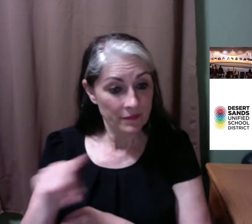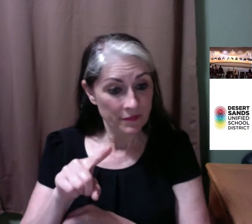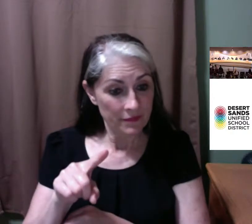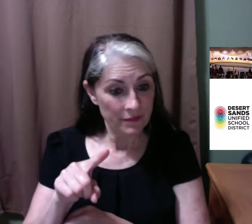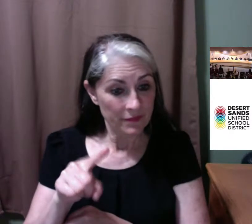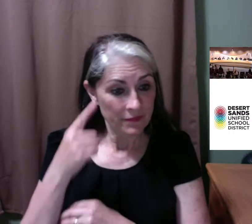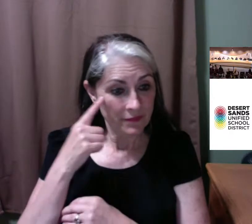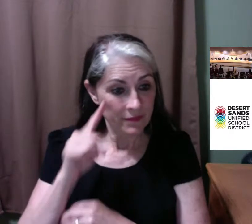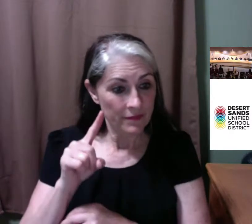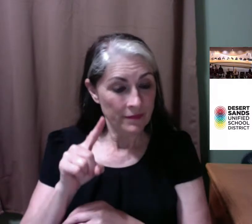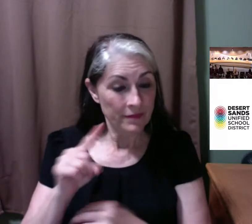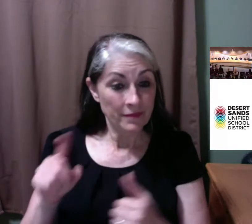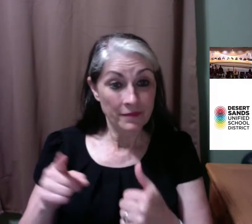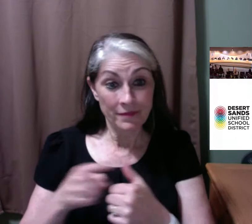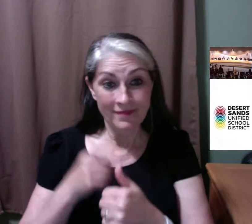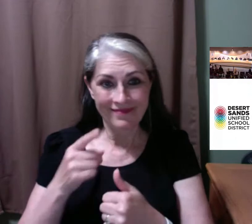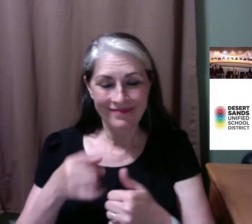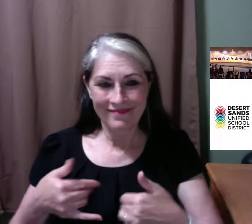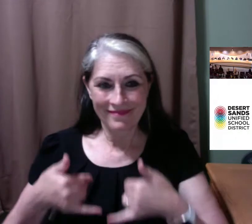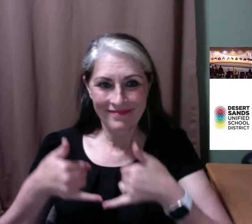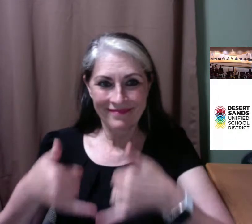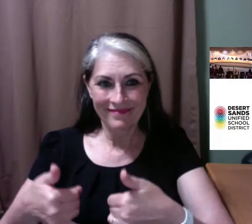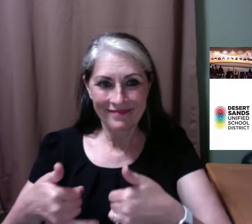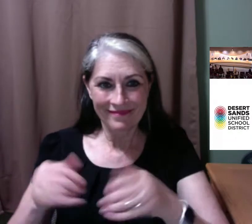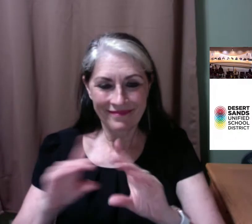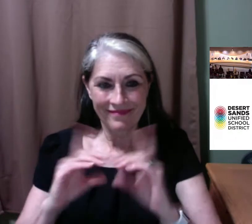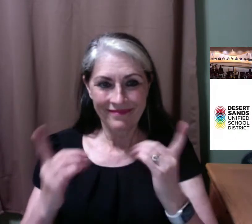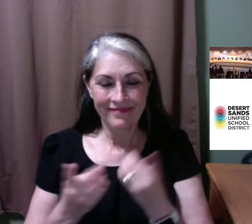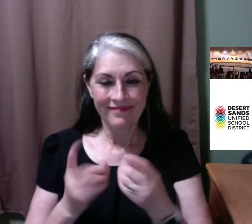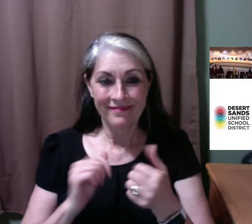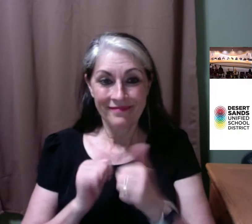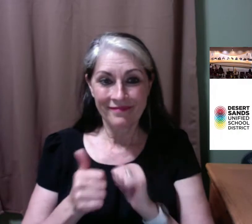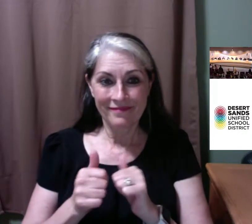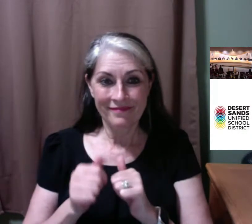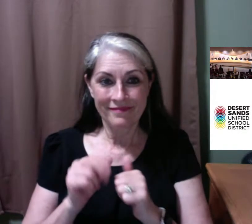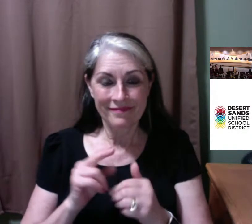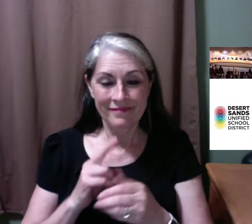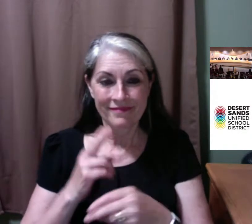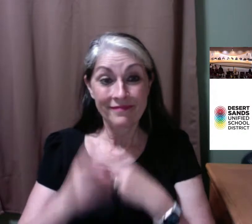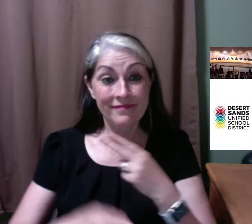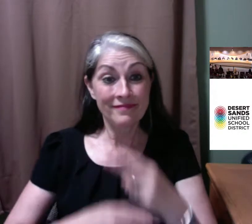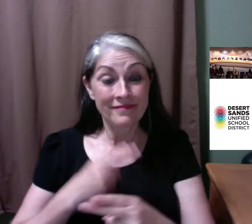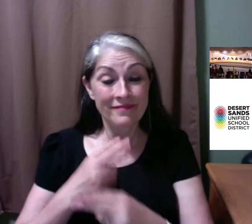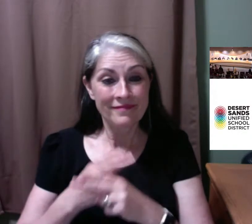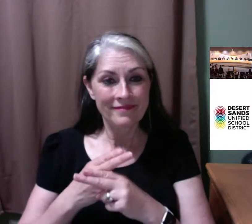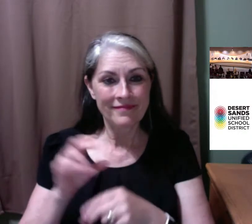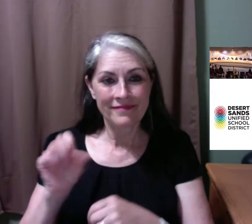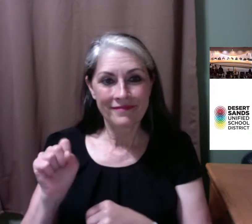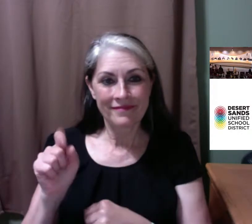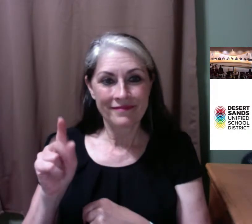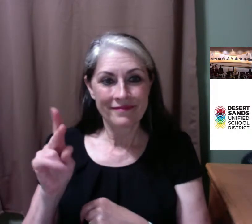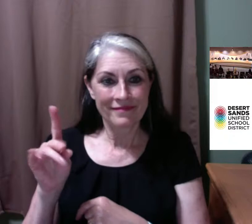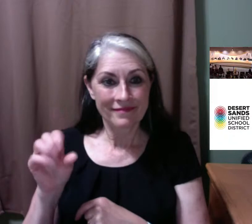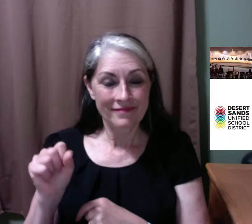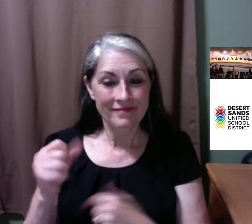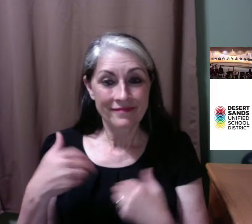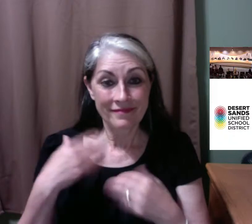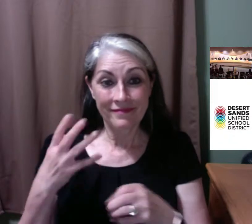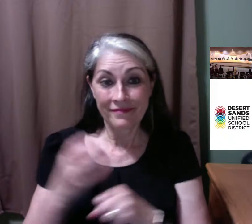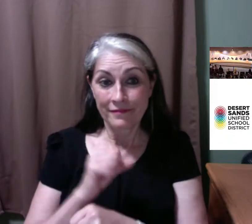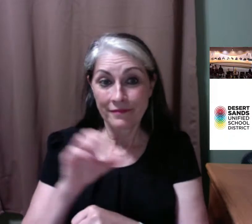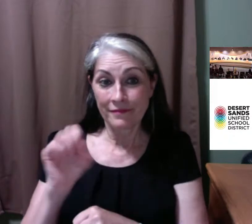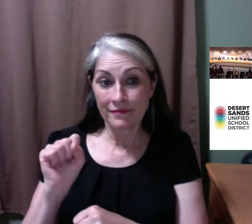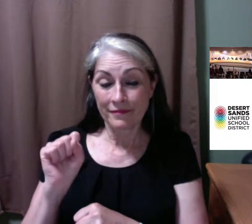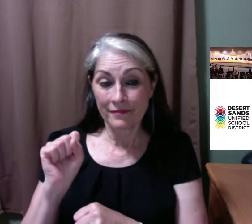for taking first place in their division at a competition at Universal Studios. And they also won the Esprit